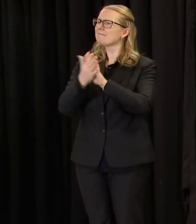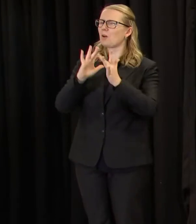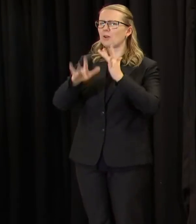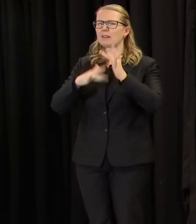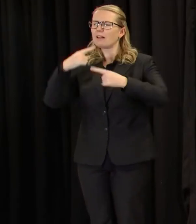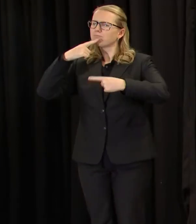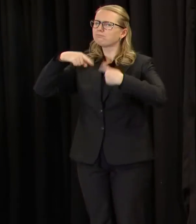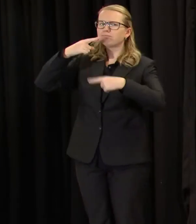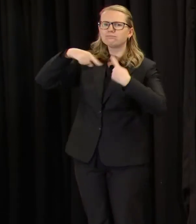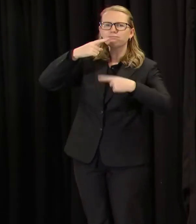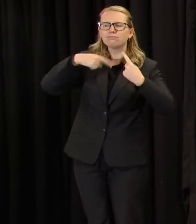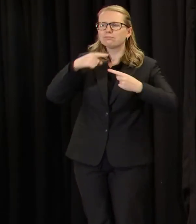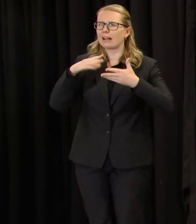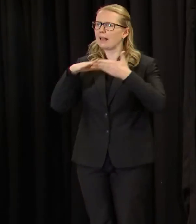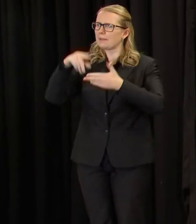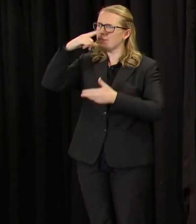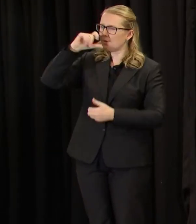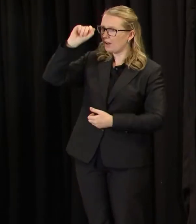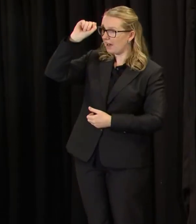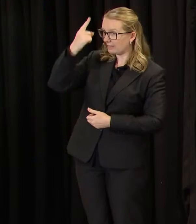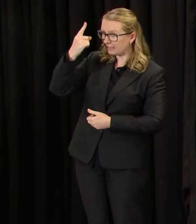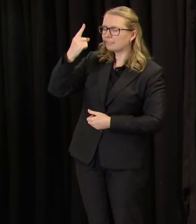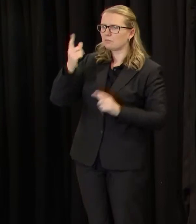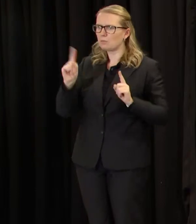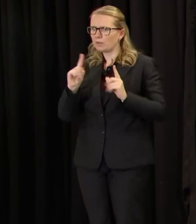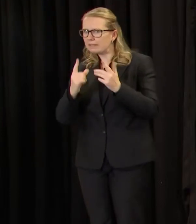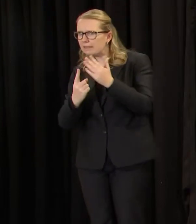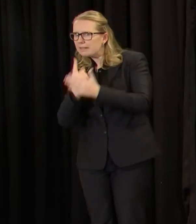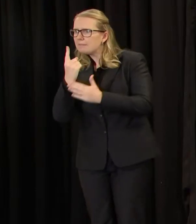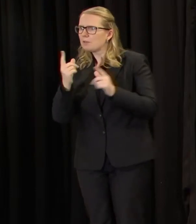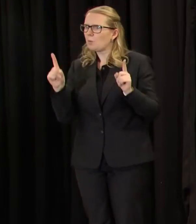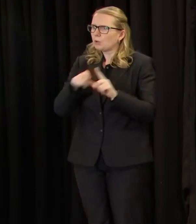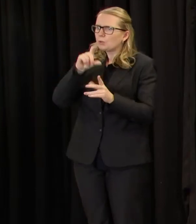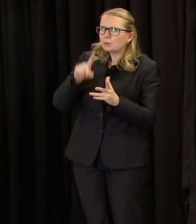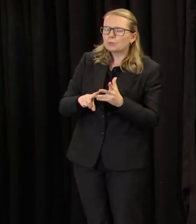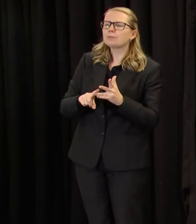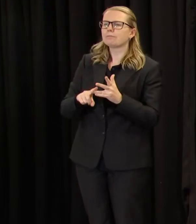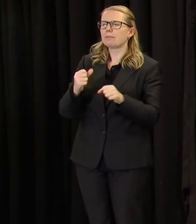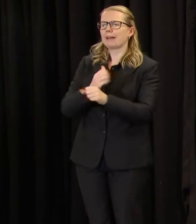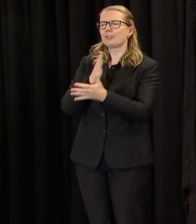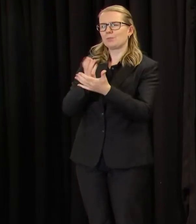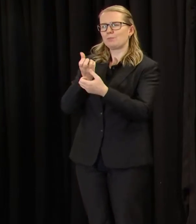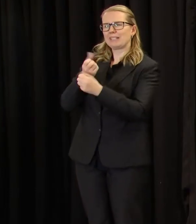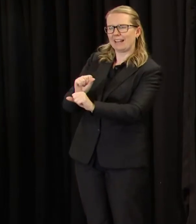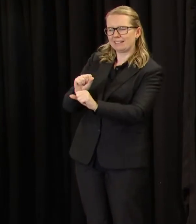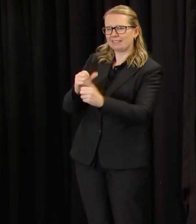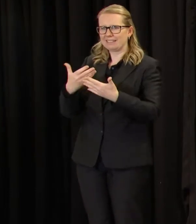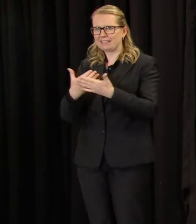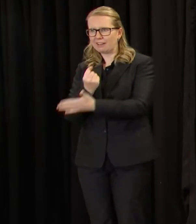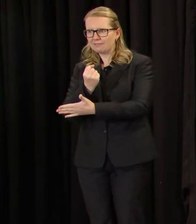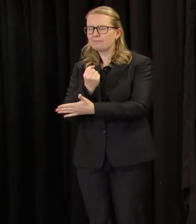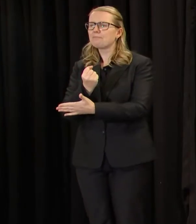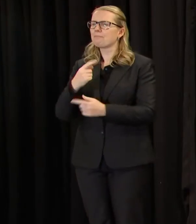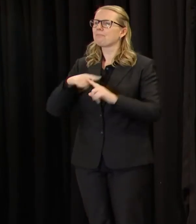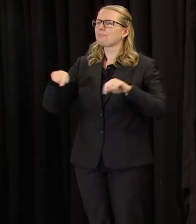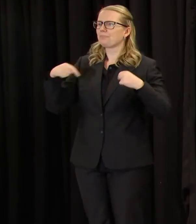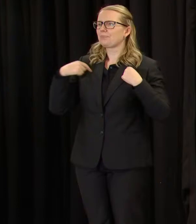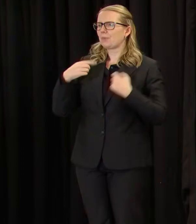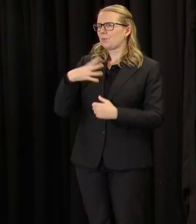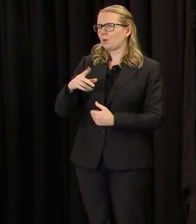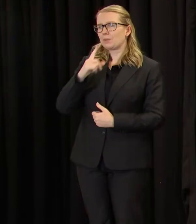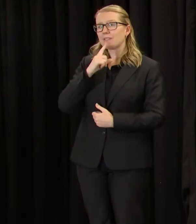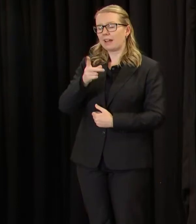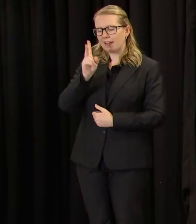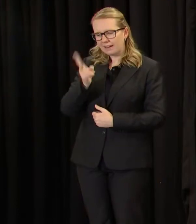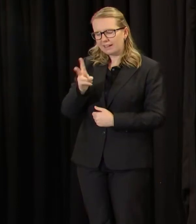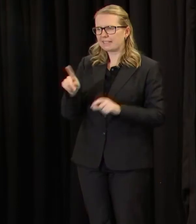for our communities and make sure that they stay safe and are protected. Along with that, I'd like to just keep reiterating the